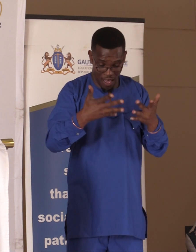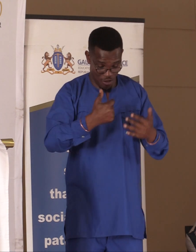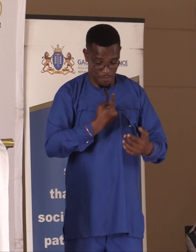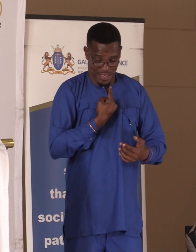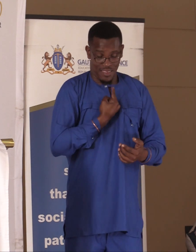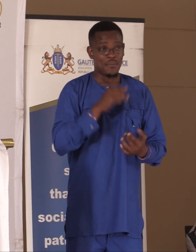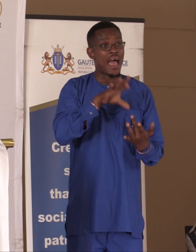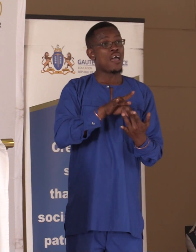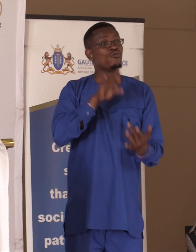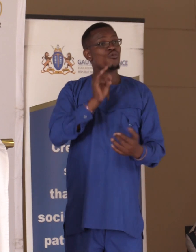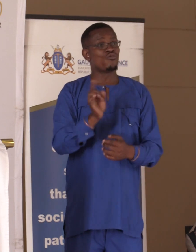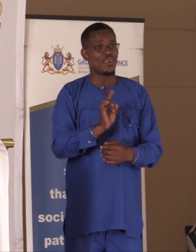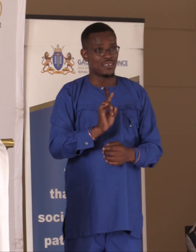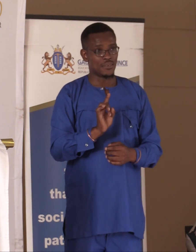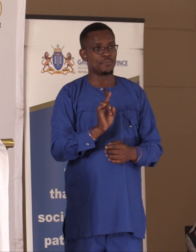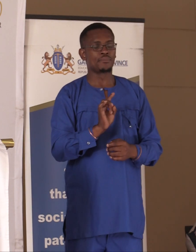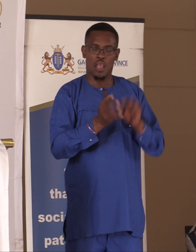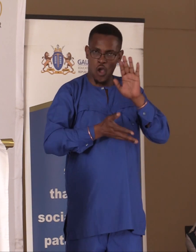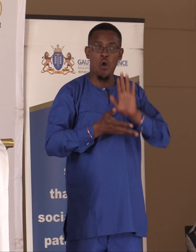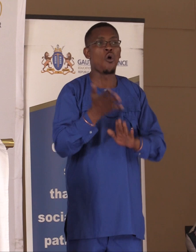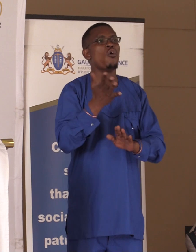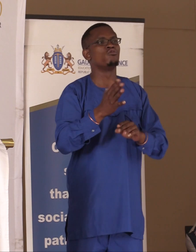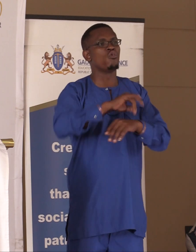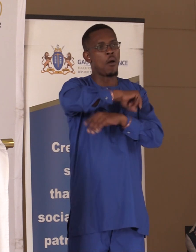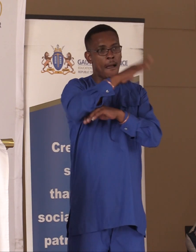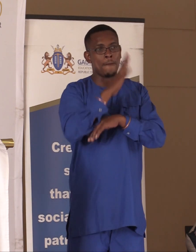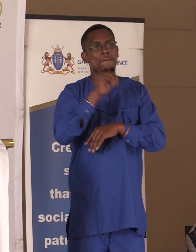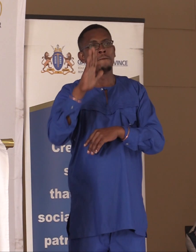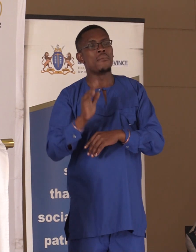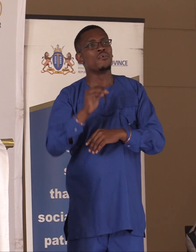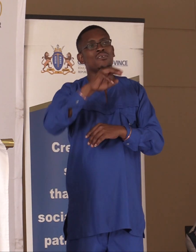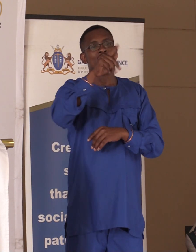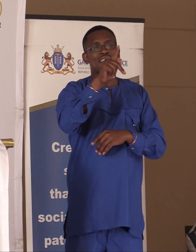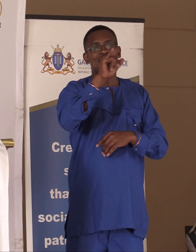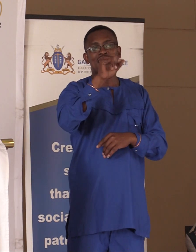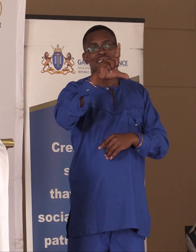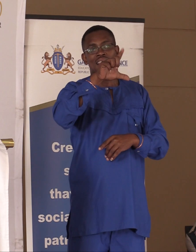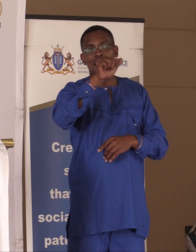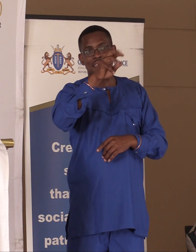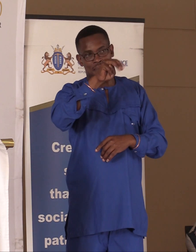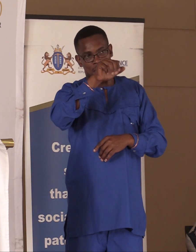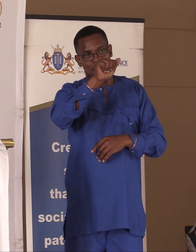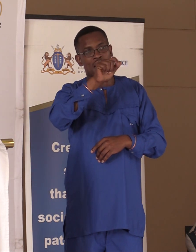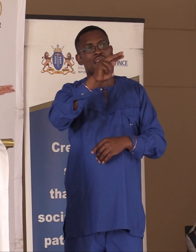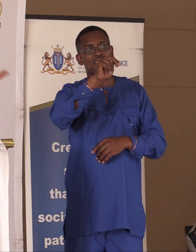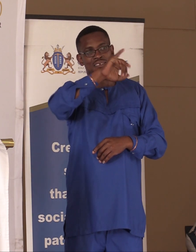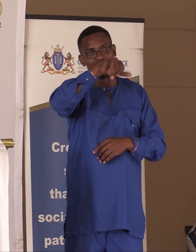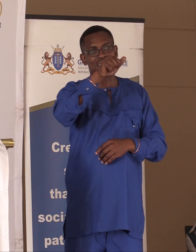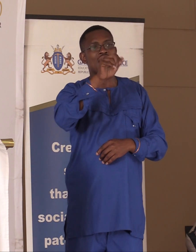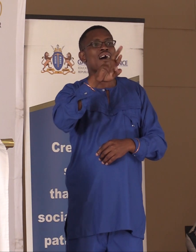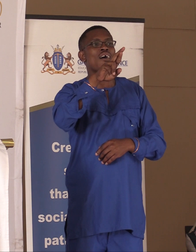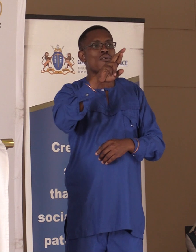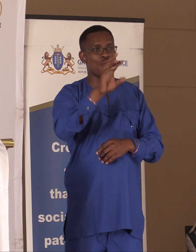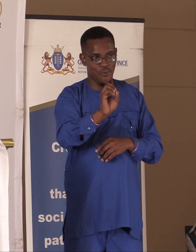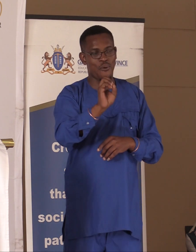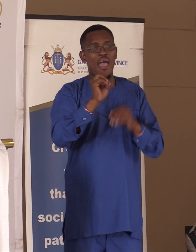chose to go to Mount Kilimanjaro, despite the fact that I have my own PhD and 2 other doctorates for free from